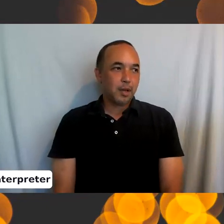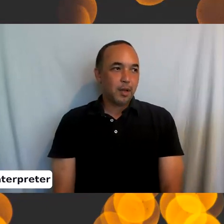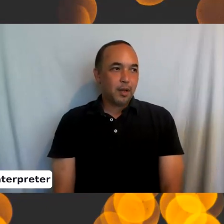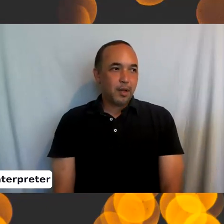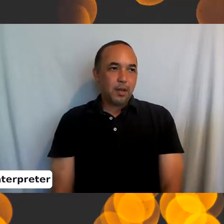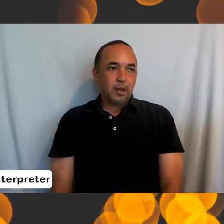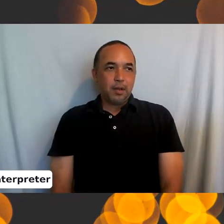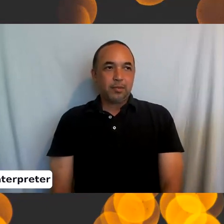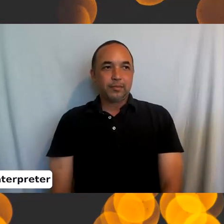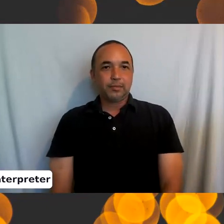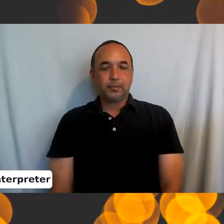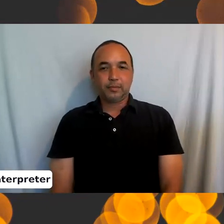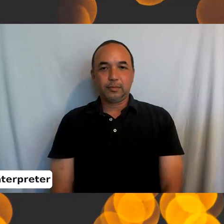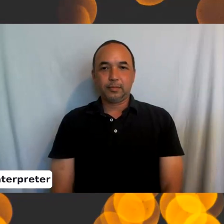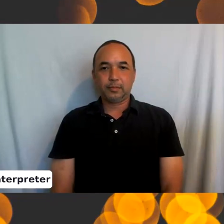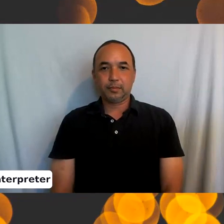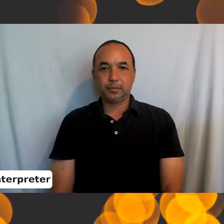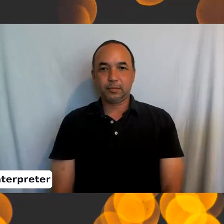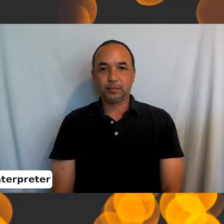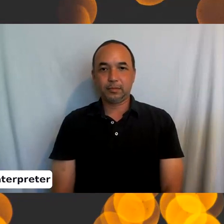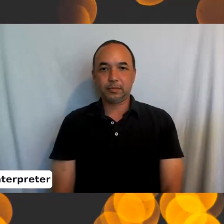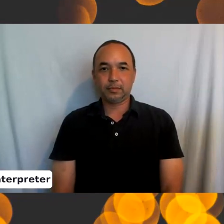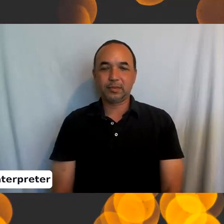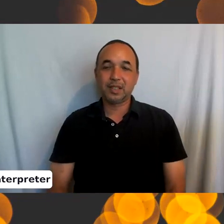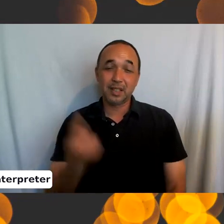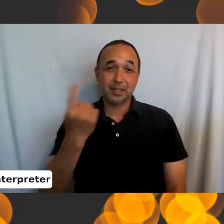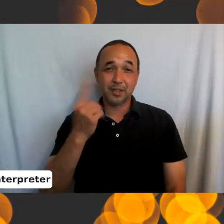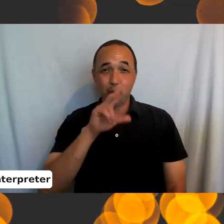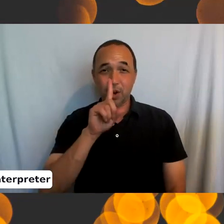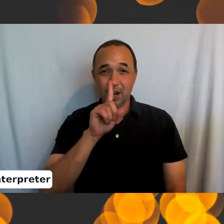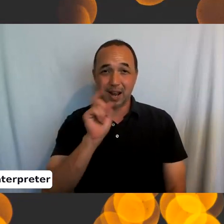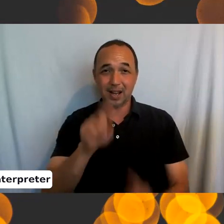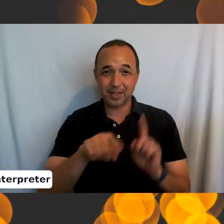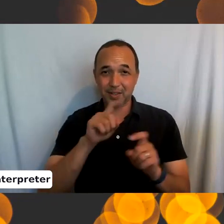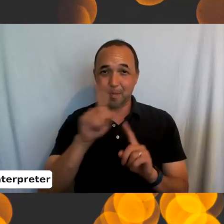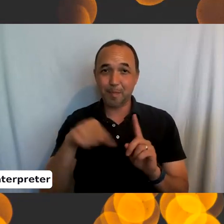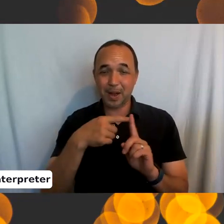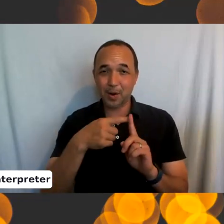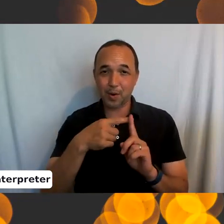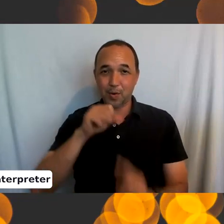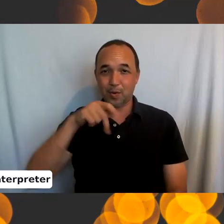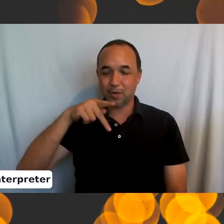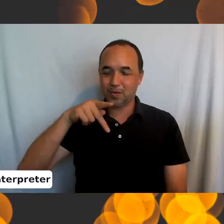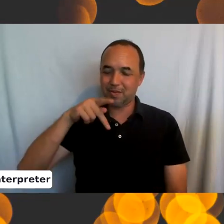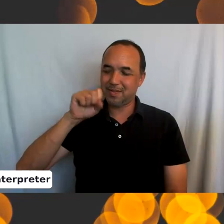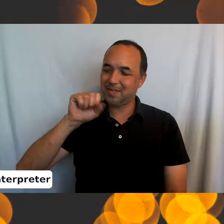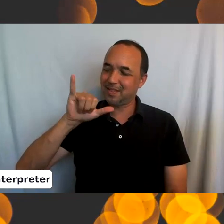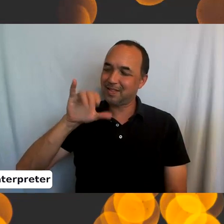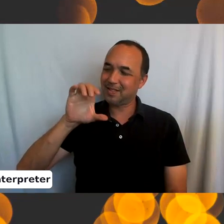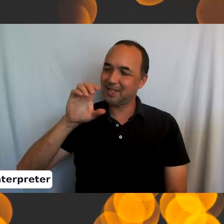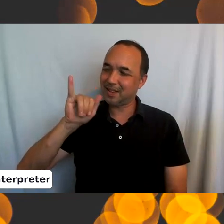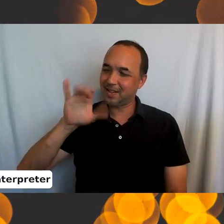I know someone was asking about psychics earlier. I love using psychics in investigations. I am not psychic. I feel like I'm a